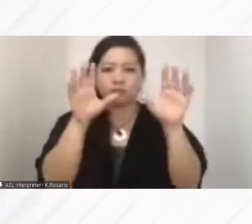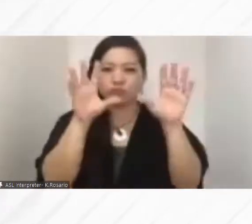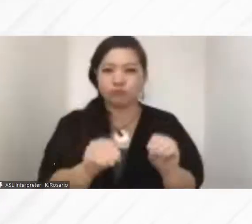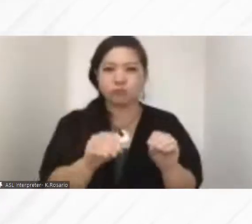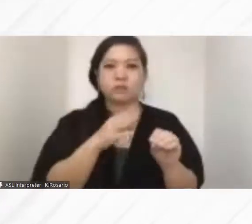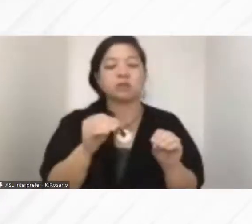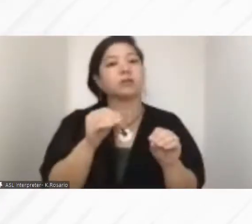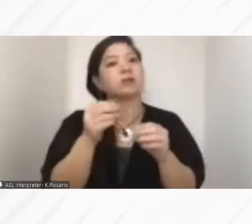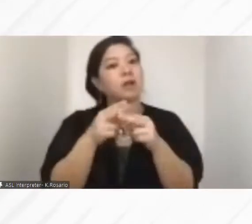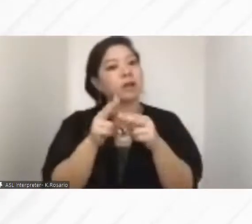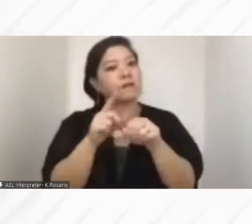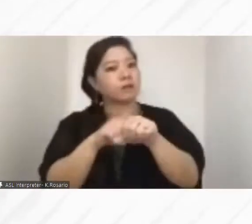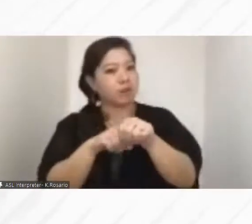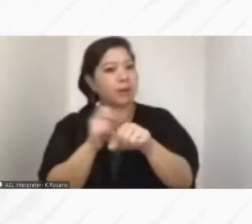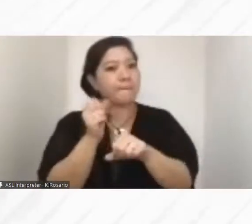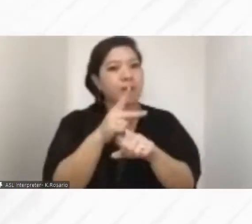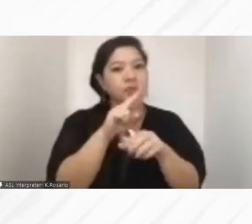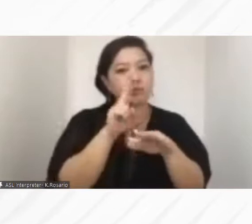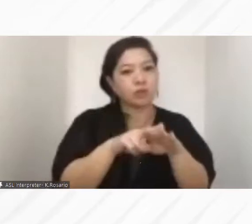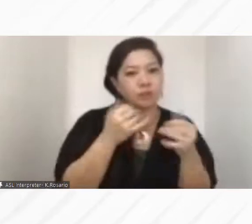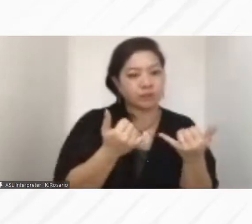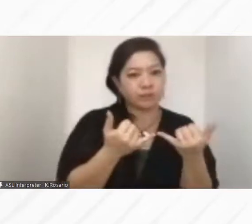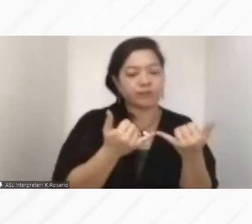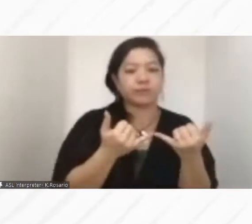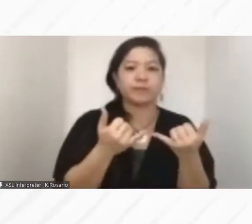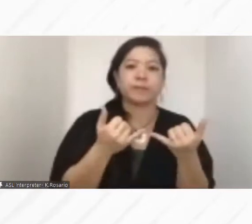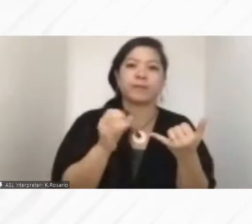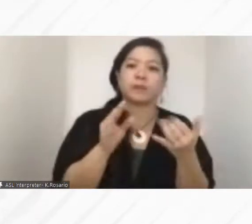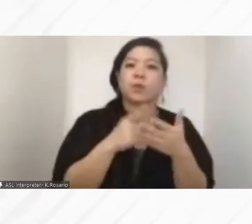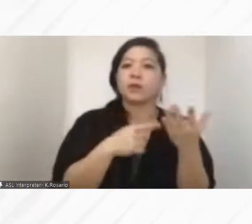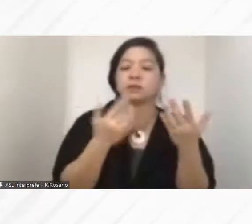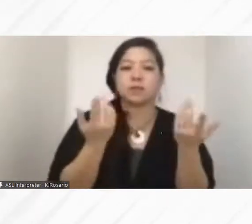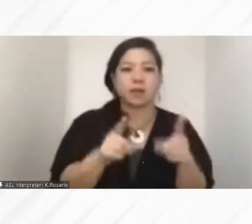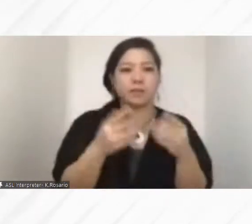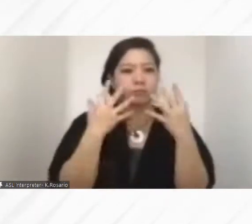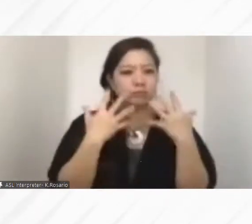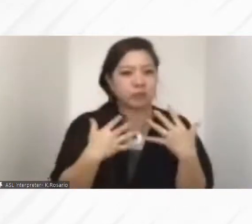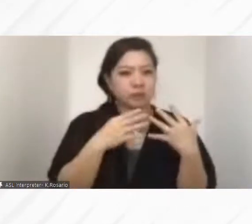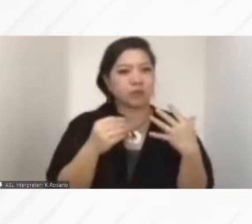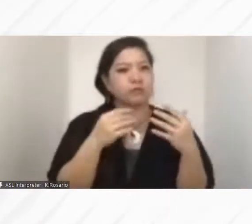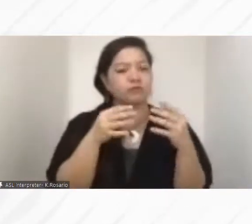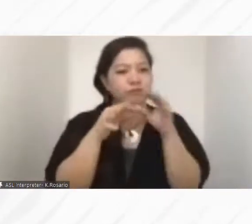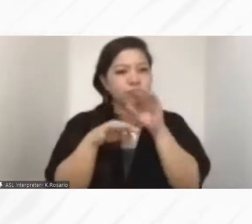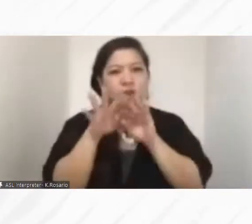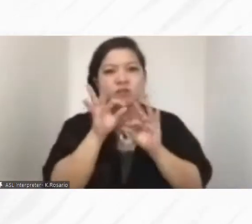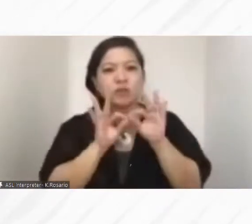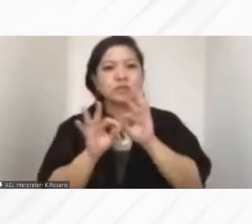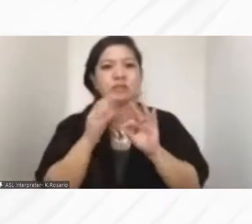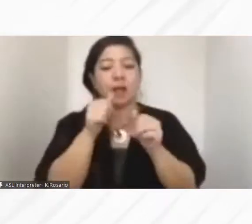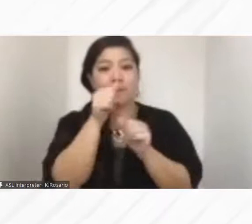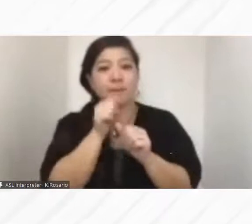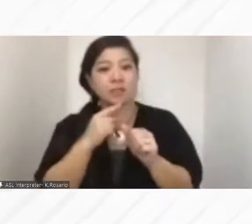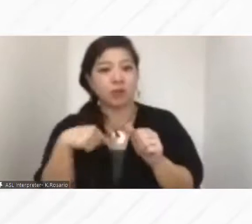be from getting back to normal. So despite the sadness, the frustration, and the impatience that we all feel, we